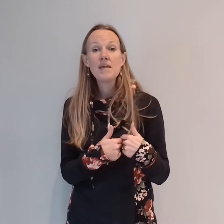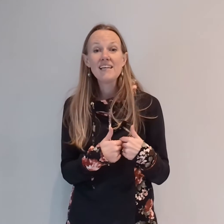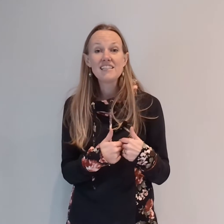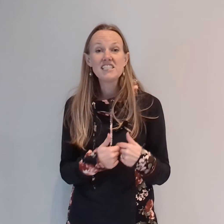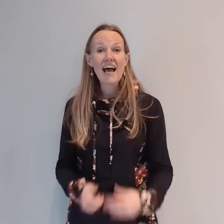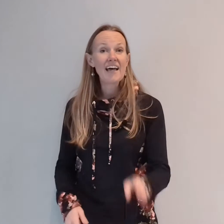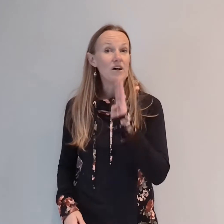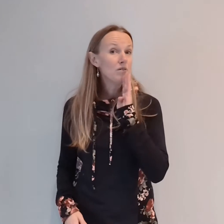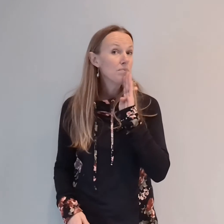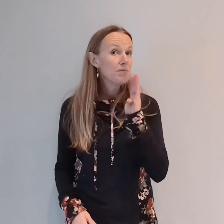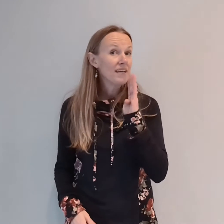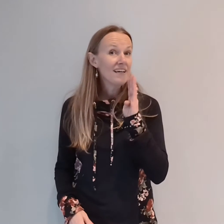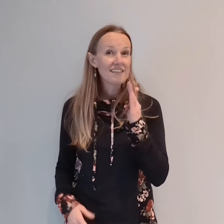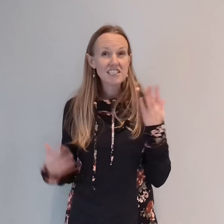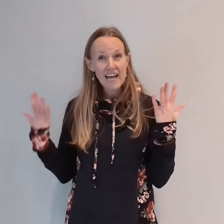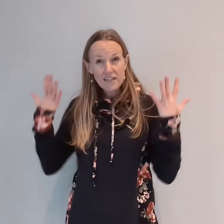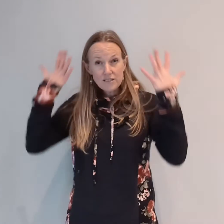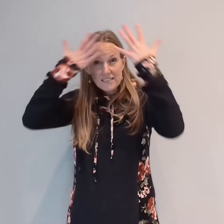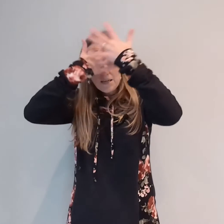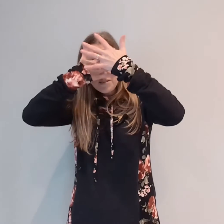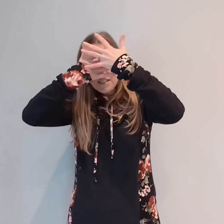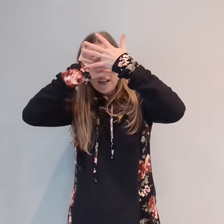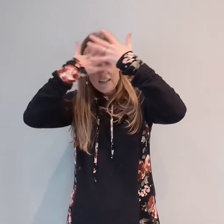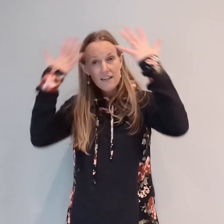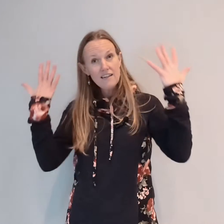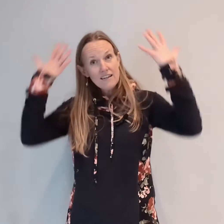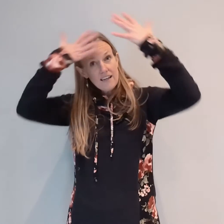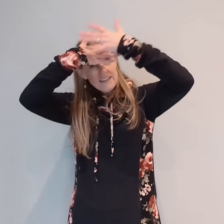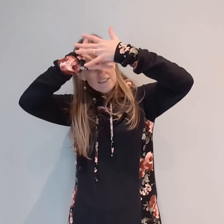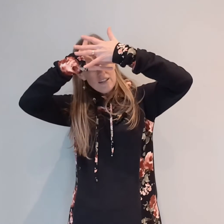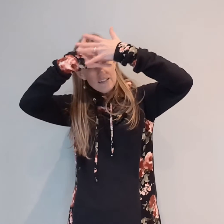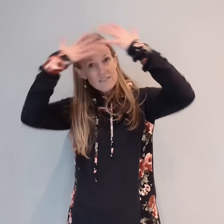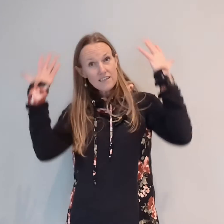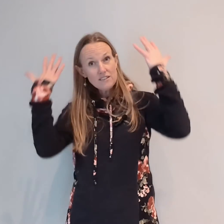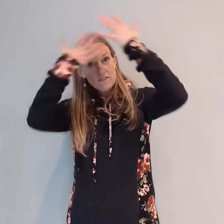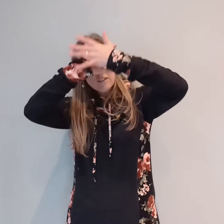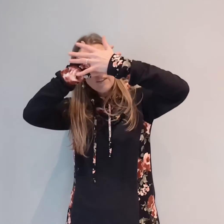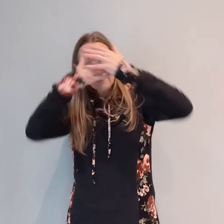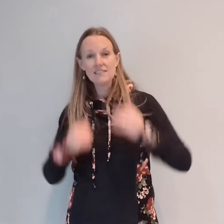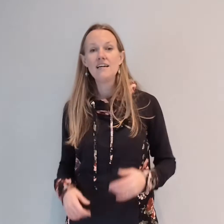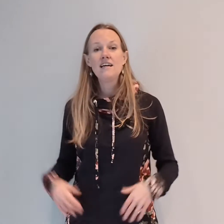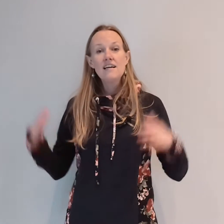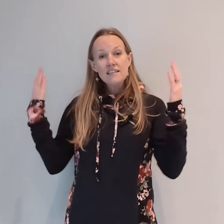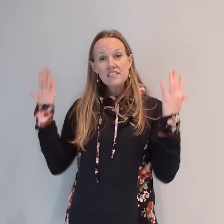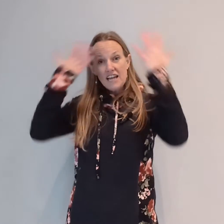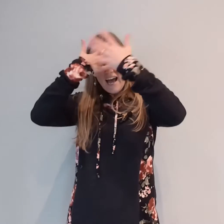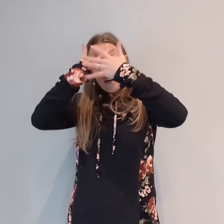be the shadow, be, and then shadow is the same as dark. Okay, so kind of darkness over your face. The